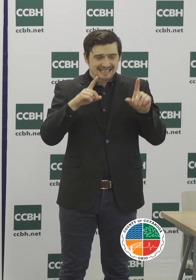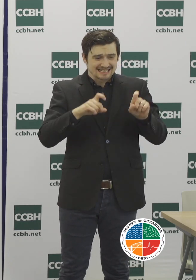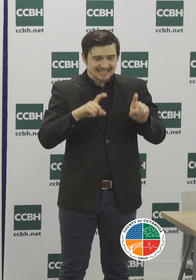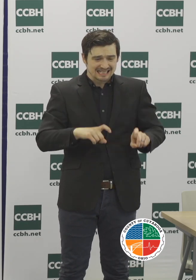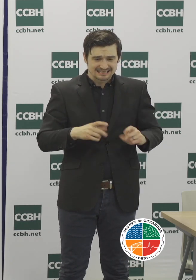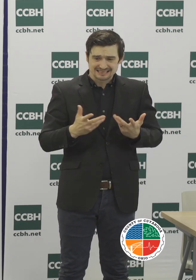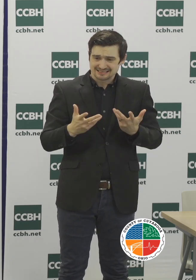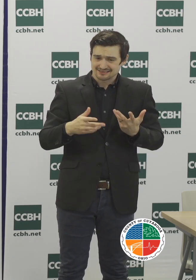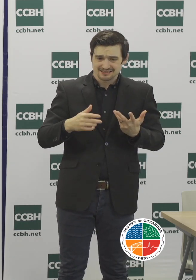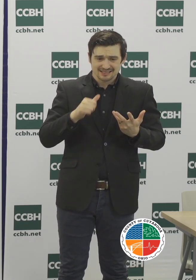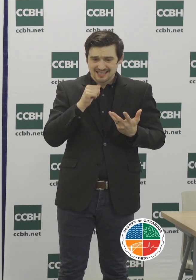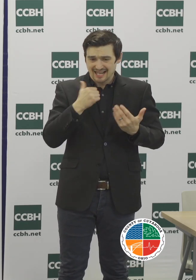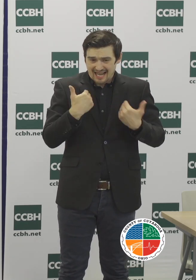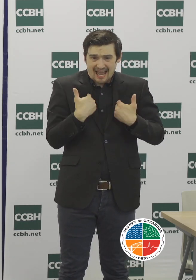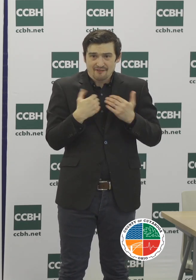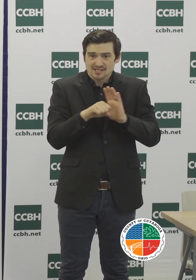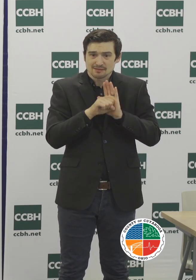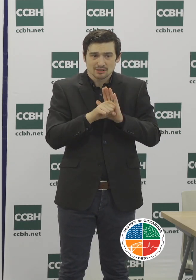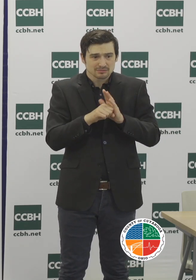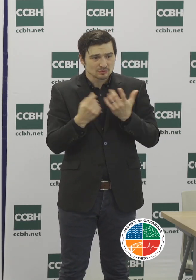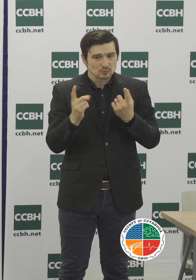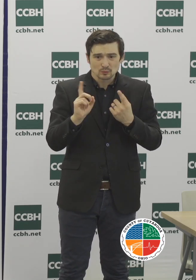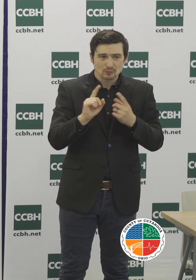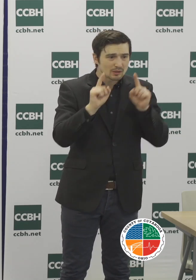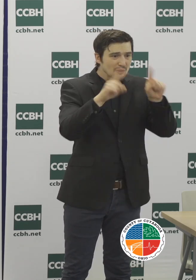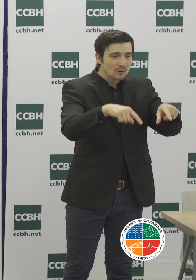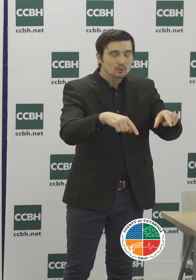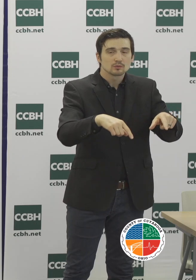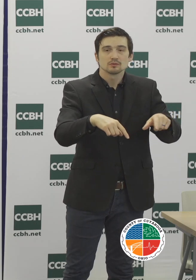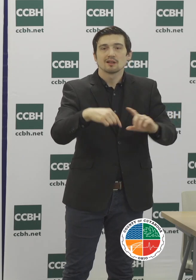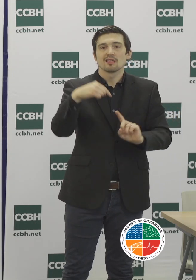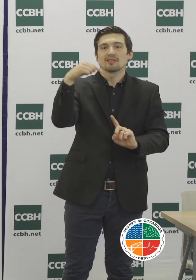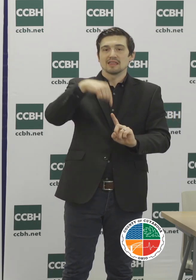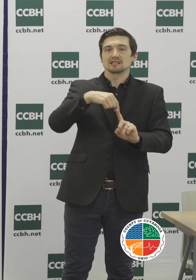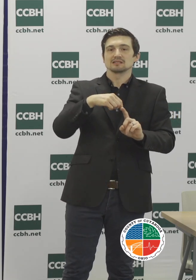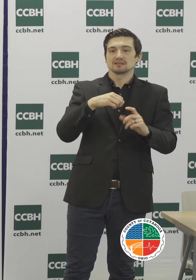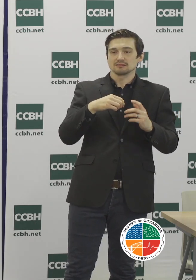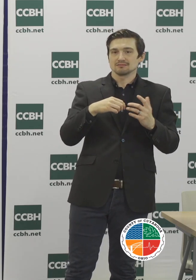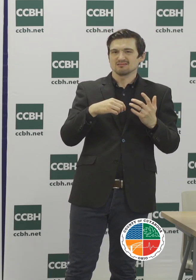don't know where to turn. These resources are designed to reach them.